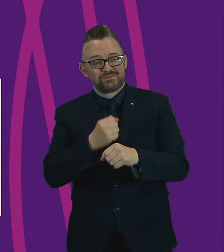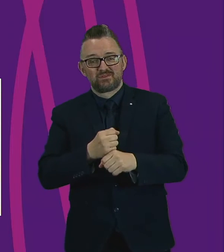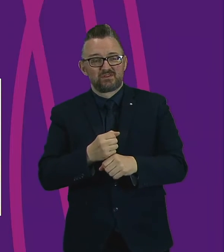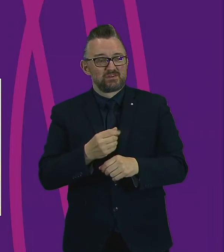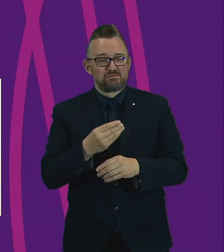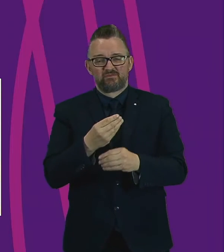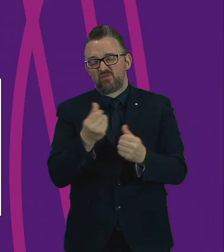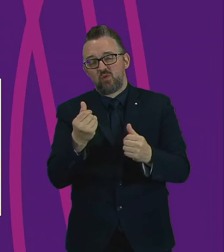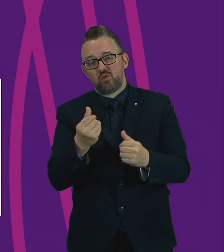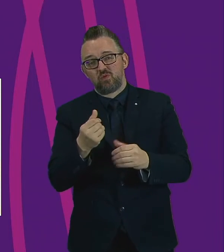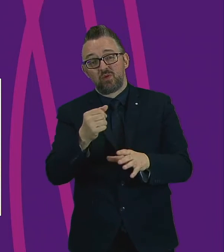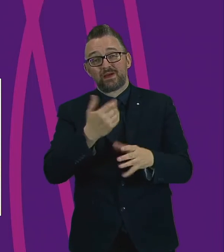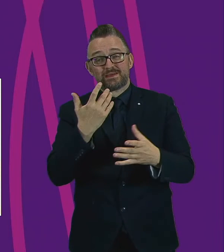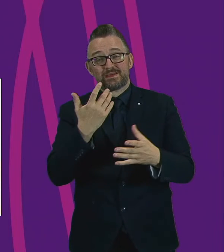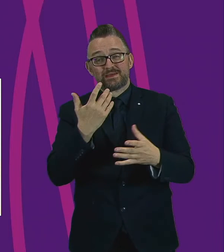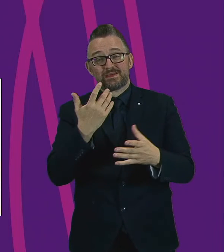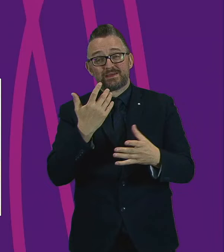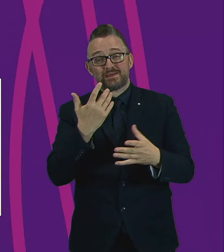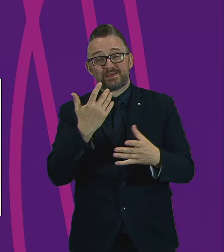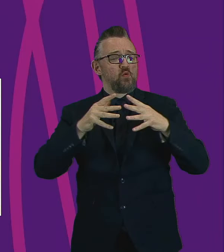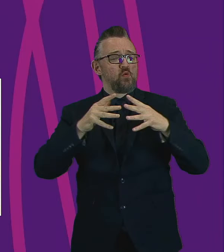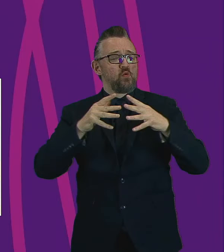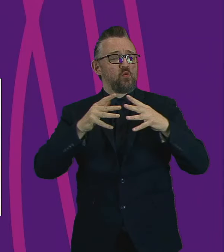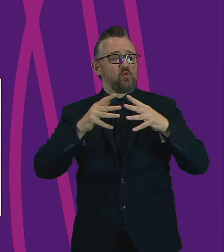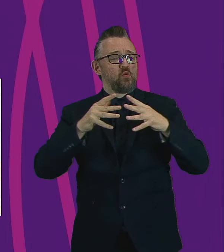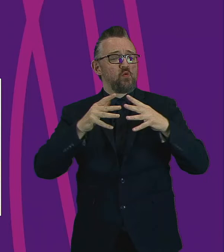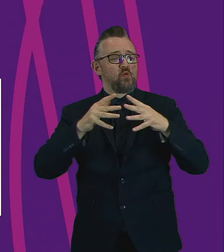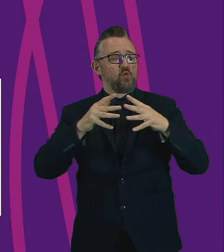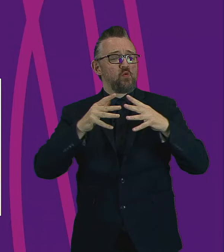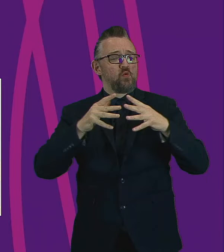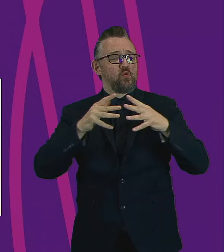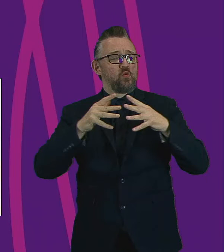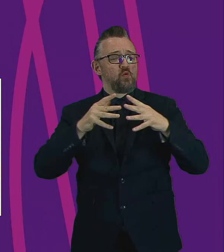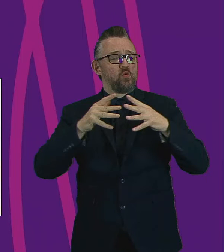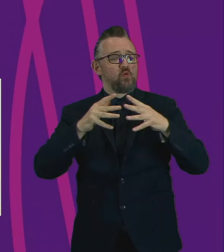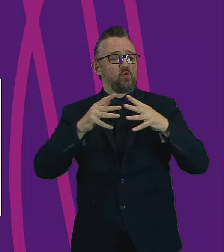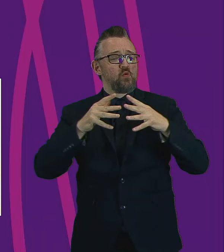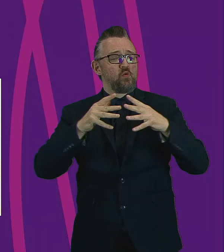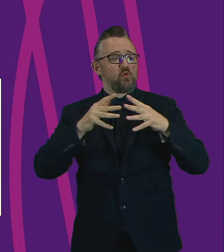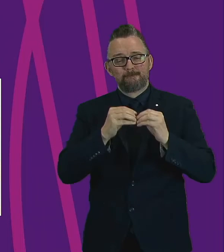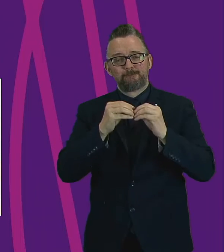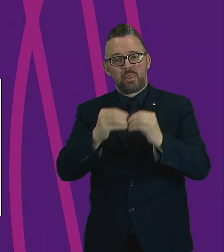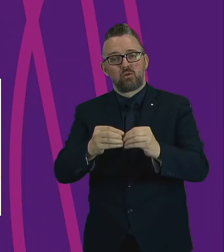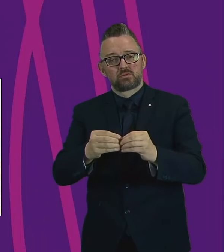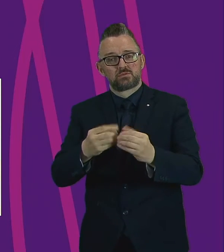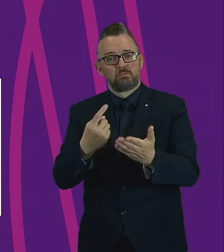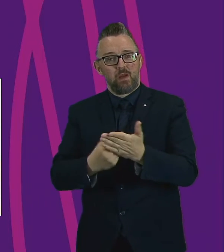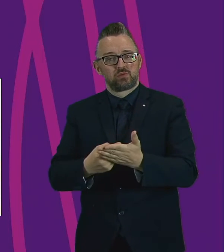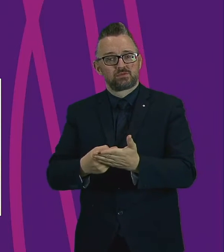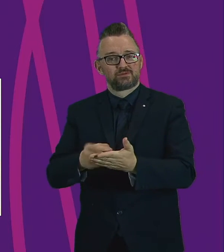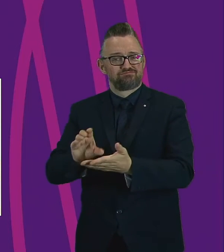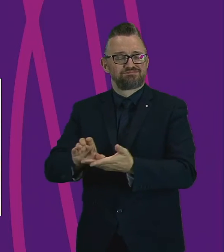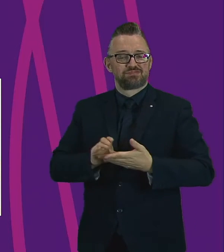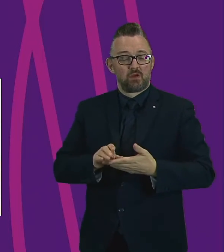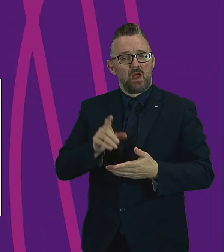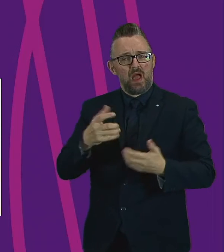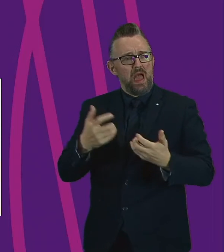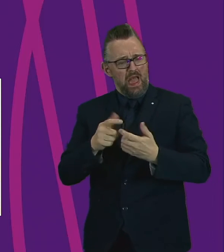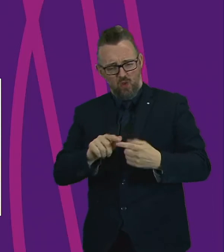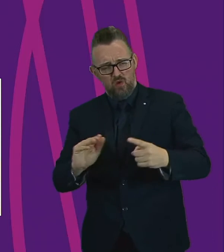of employees. Today, they're an international company worth in excess of £1 billion. So what helped them get